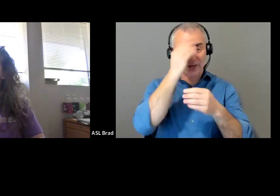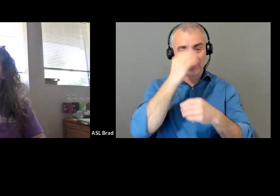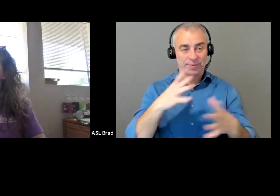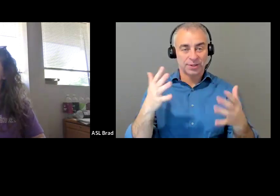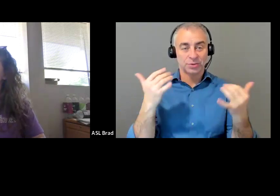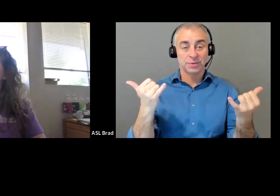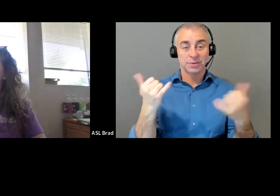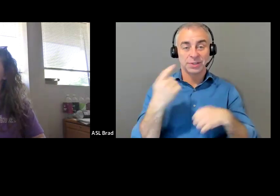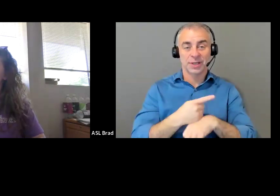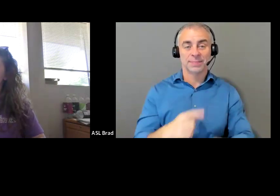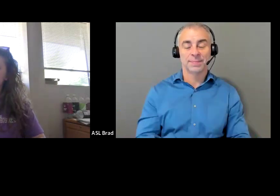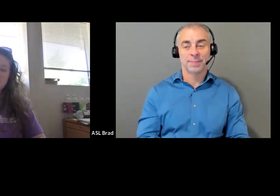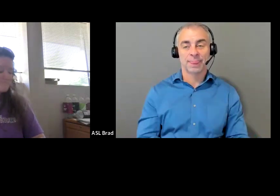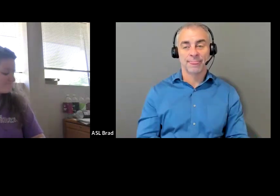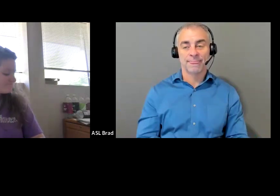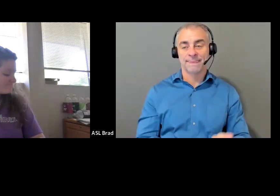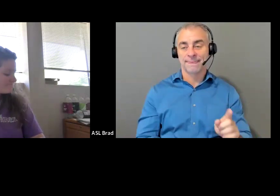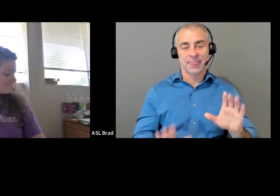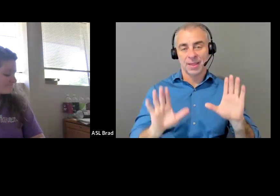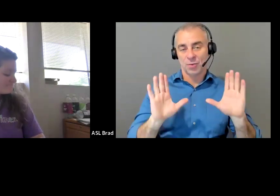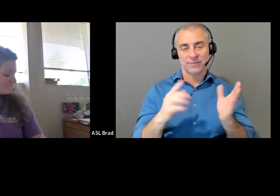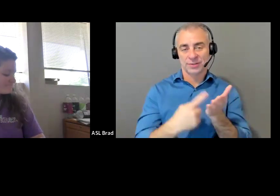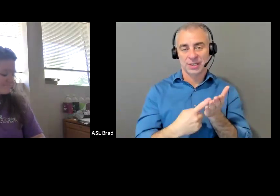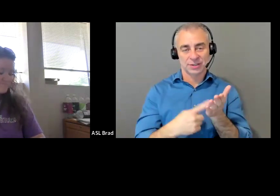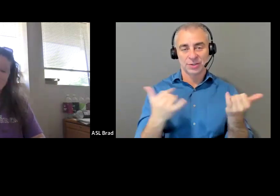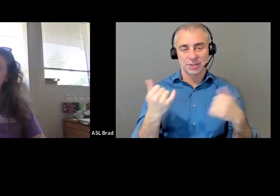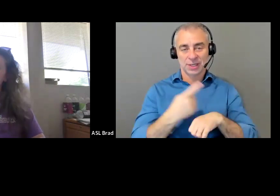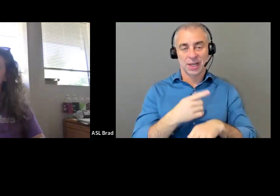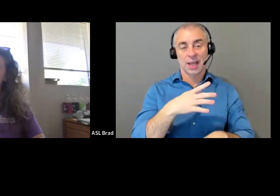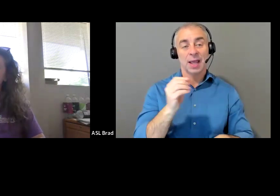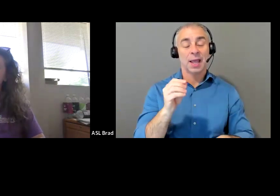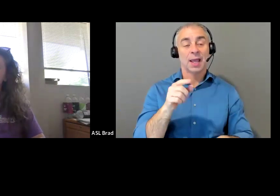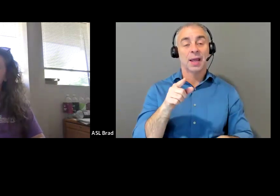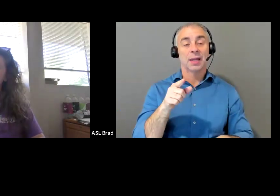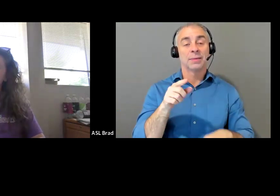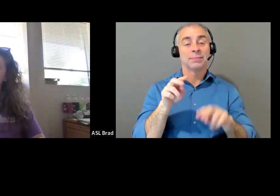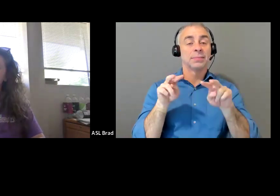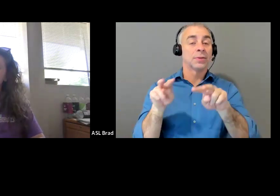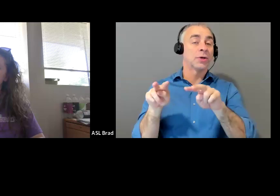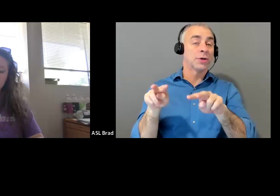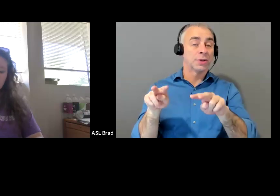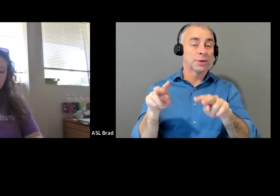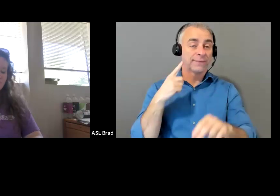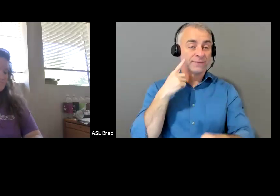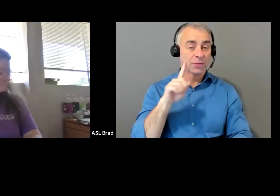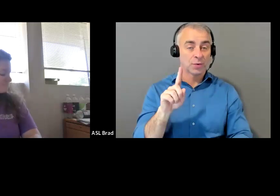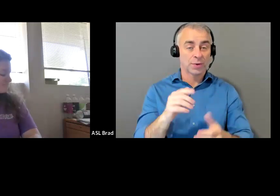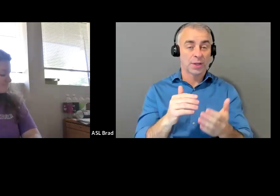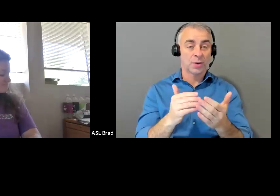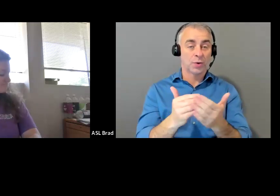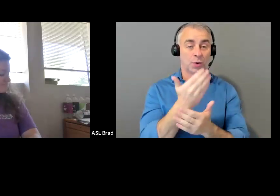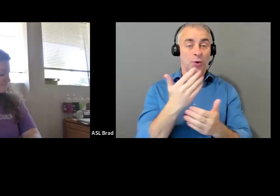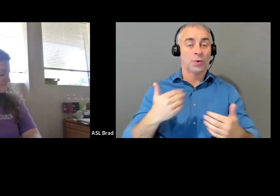provided. You know, great discussion today. And be looking for the new